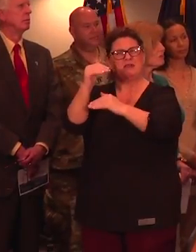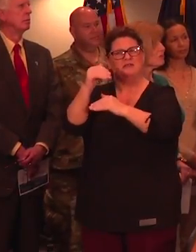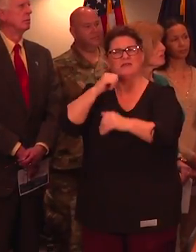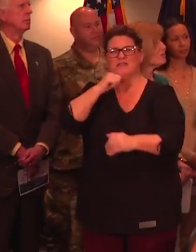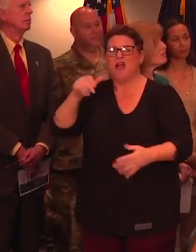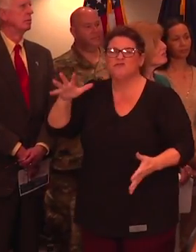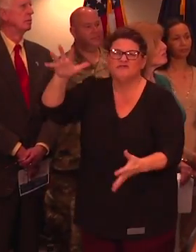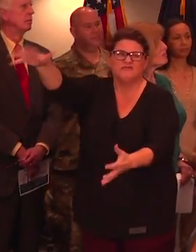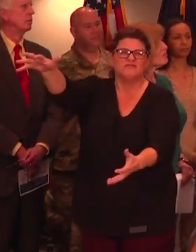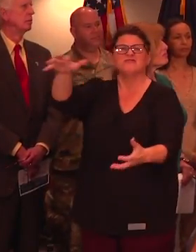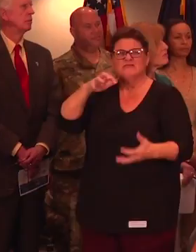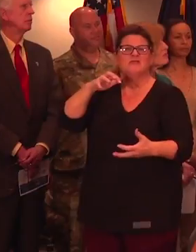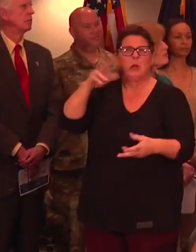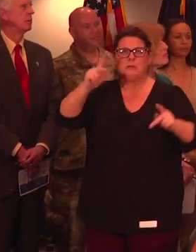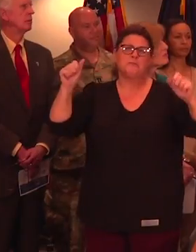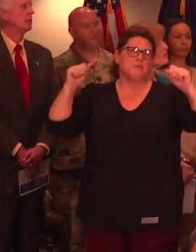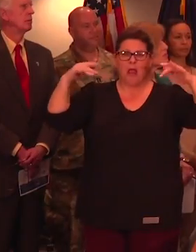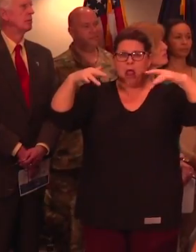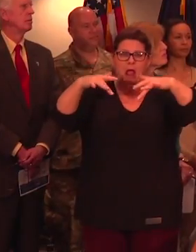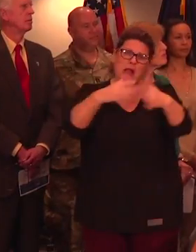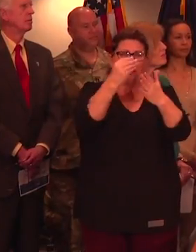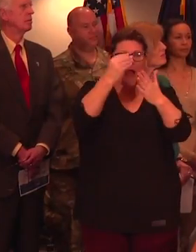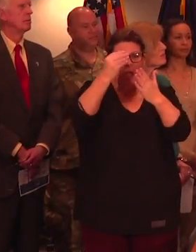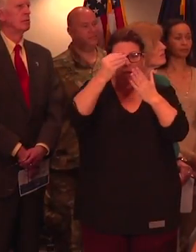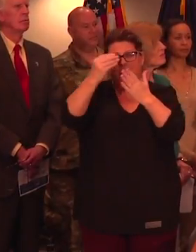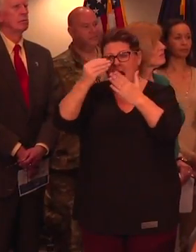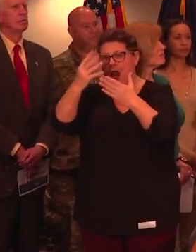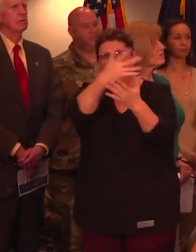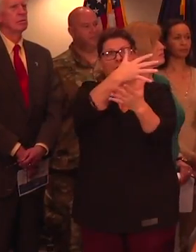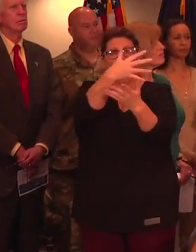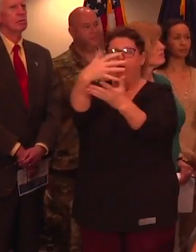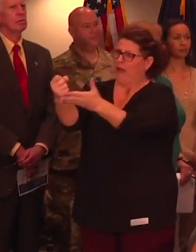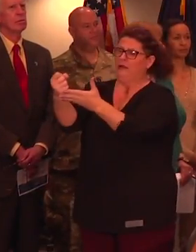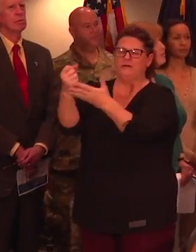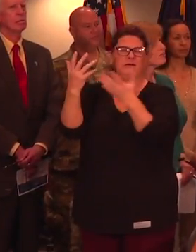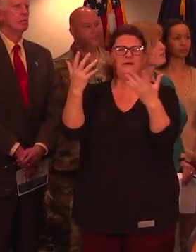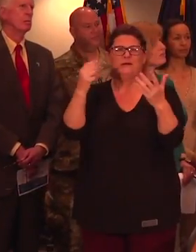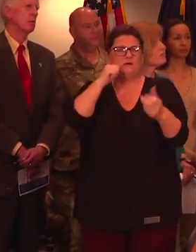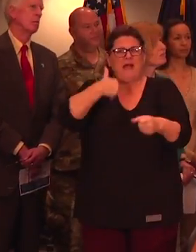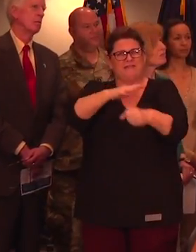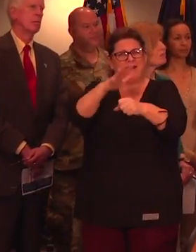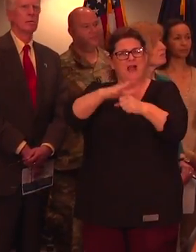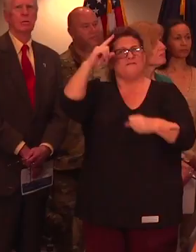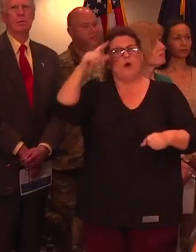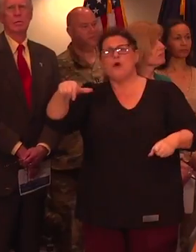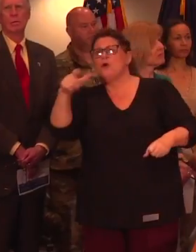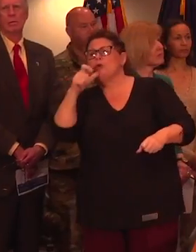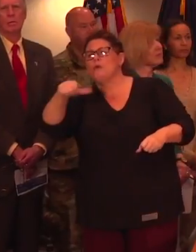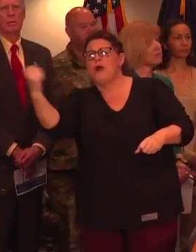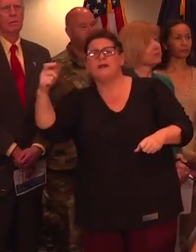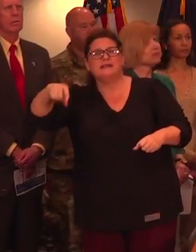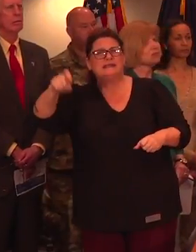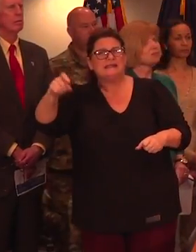now where people are rushing in and buying way more than they need, and that is limiting the supplies for other people who have none.